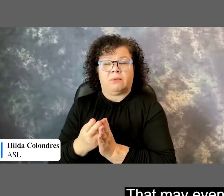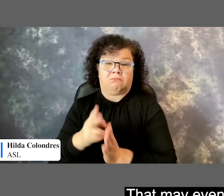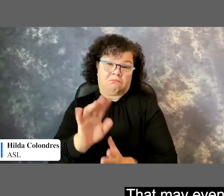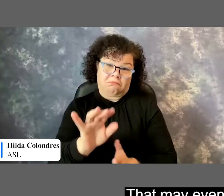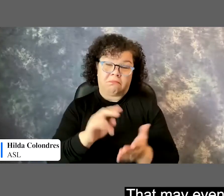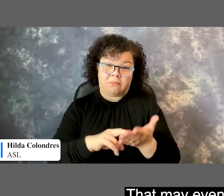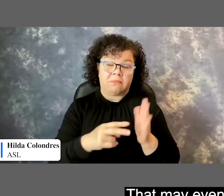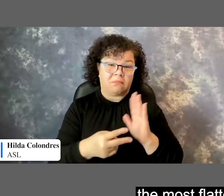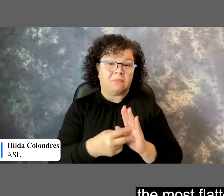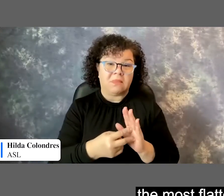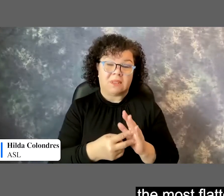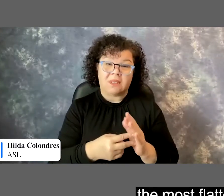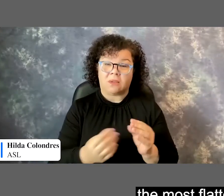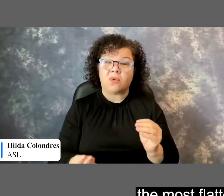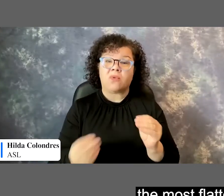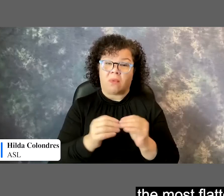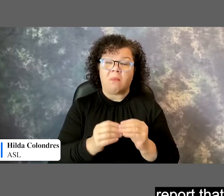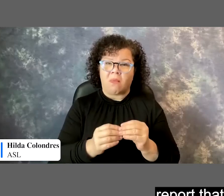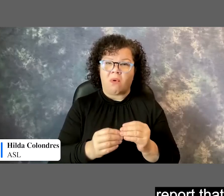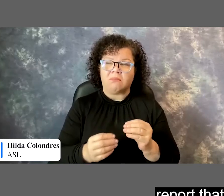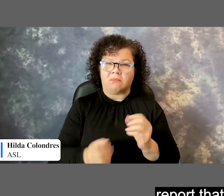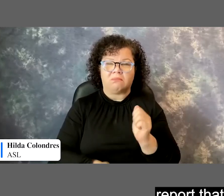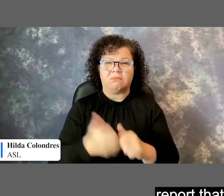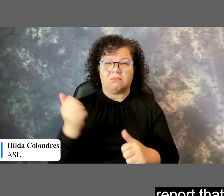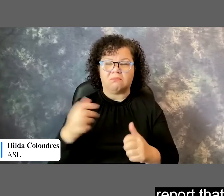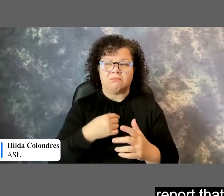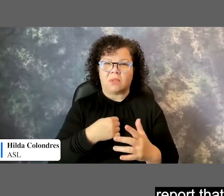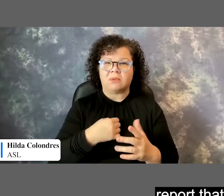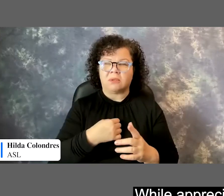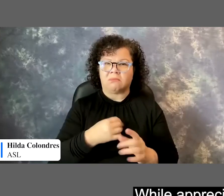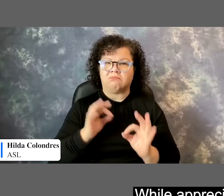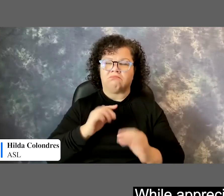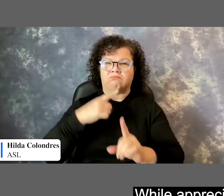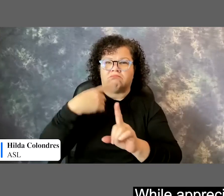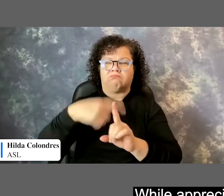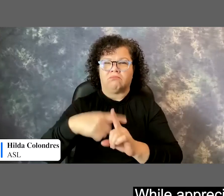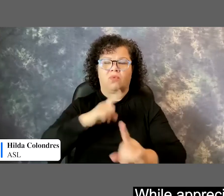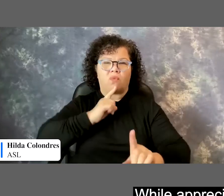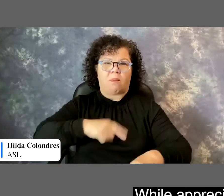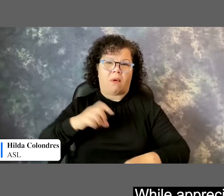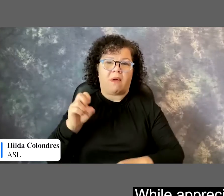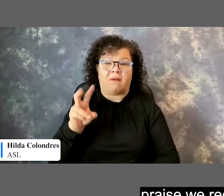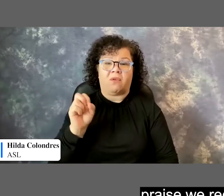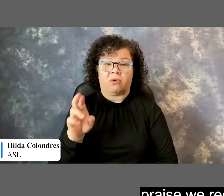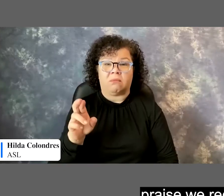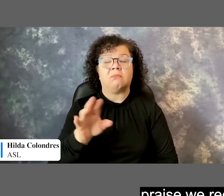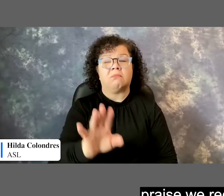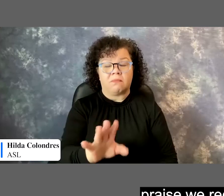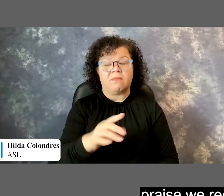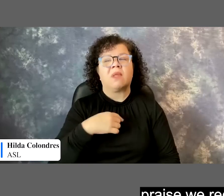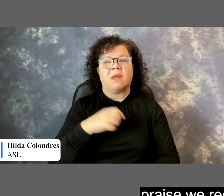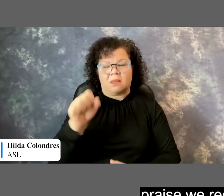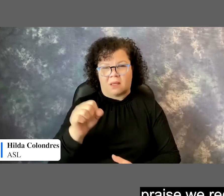mean that this will be the most flattering evaluation report that we ever get. While appreciative of the high praise